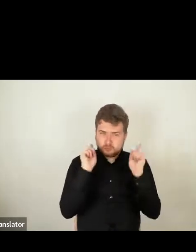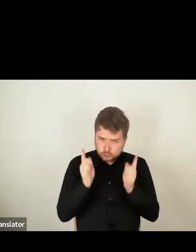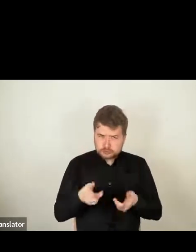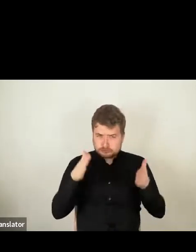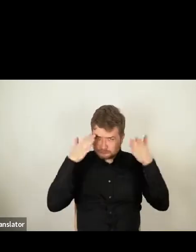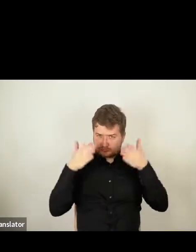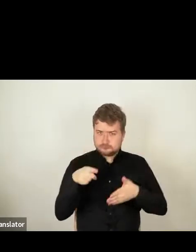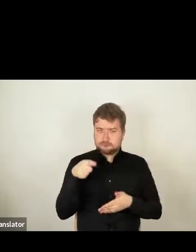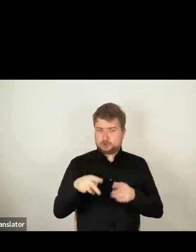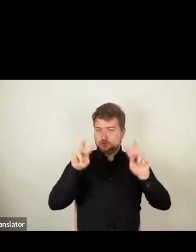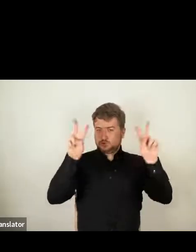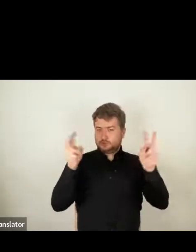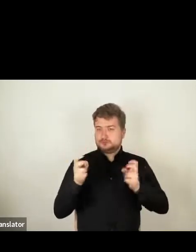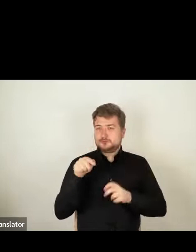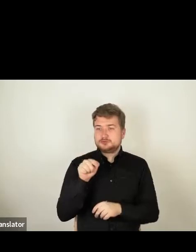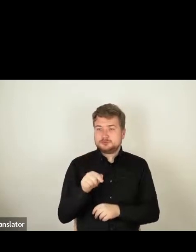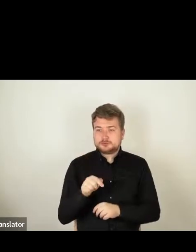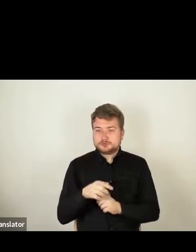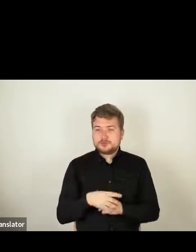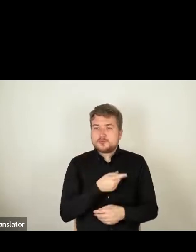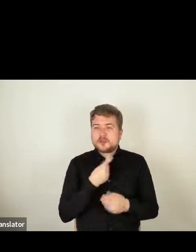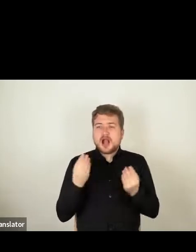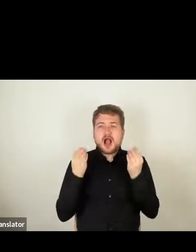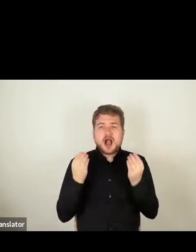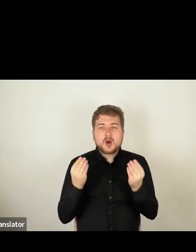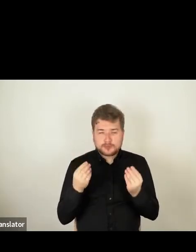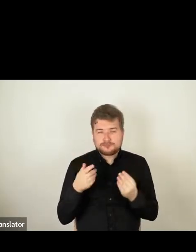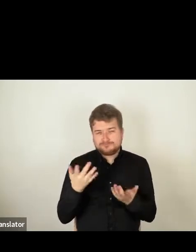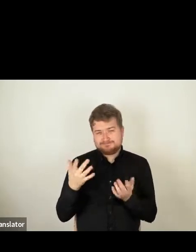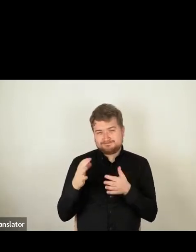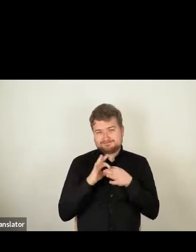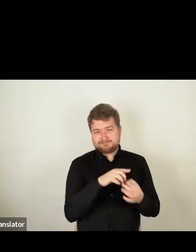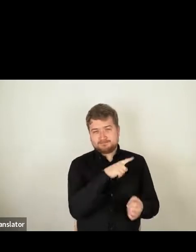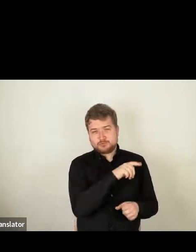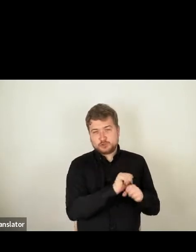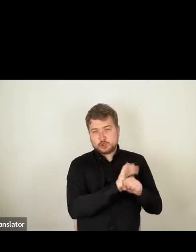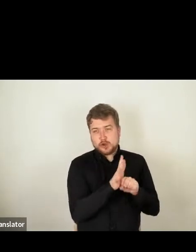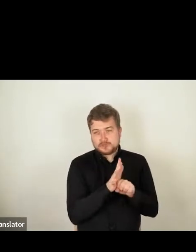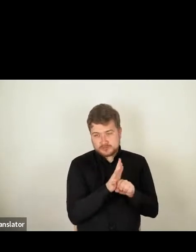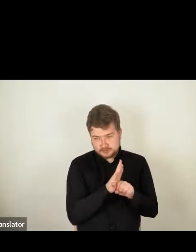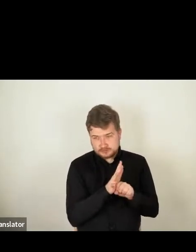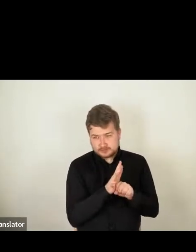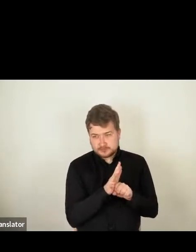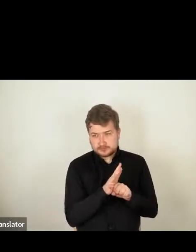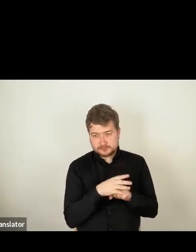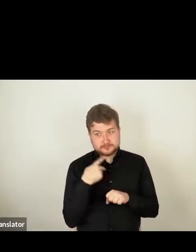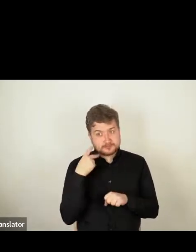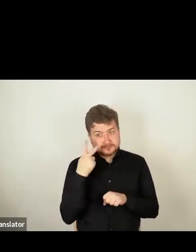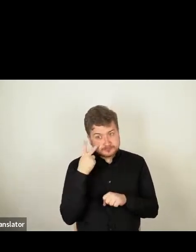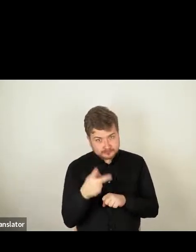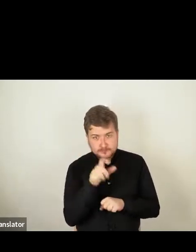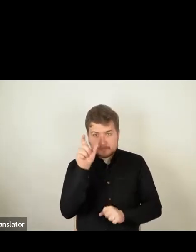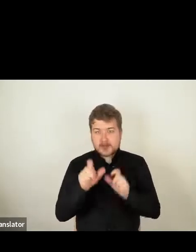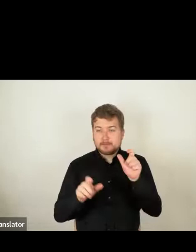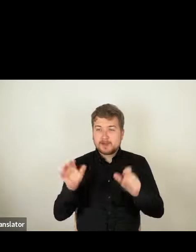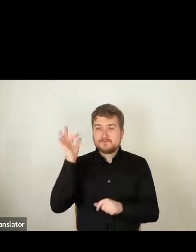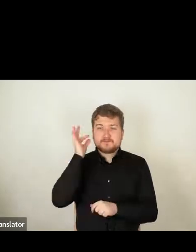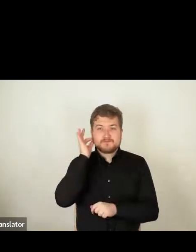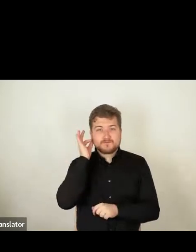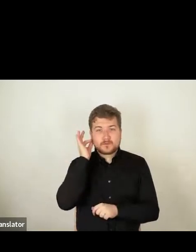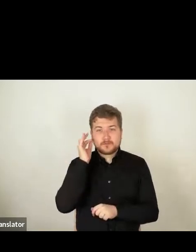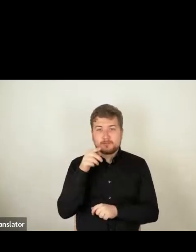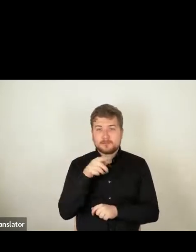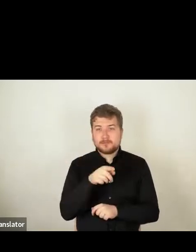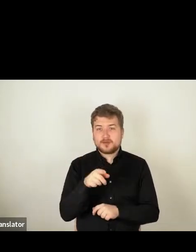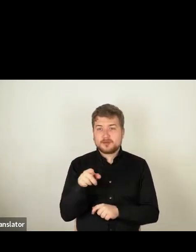though, that since COVID has come about, that we're seeing that many women are being hard hit by the virus in